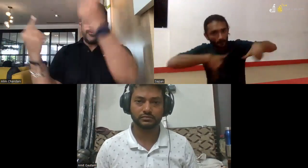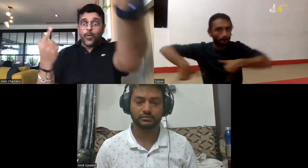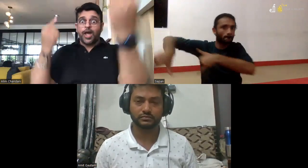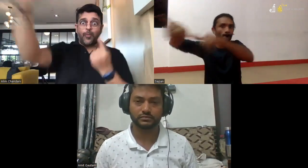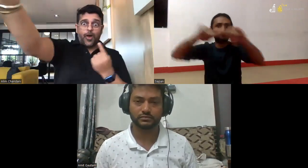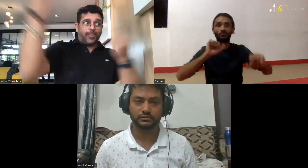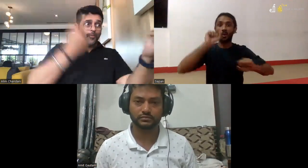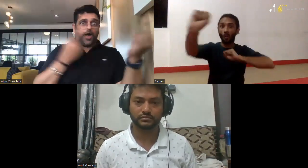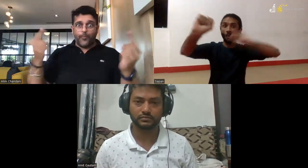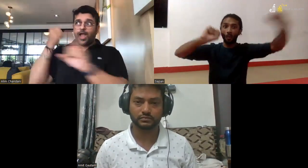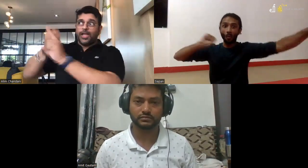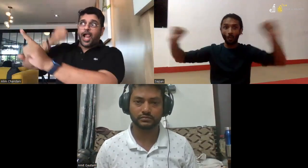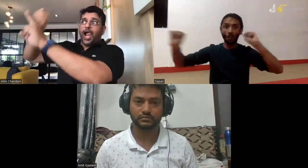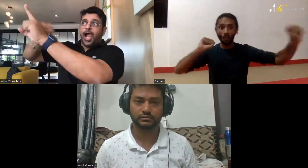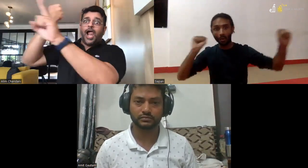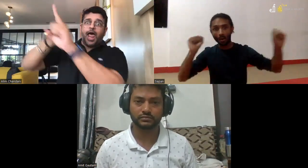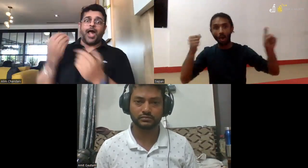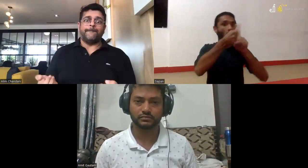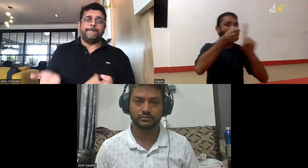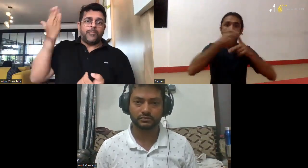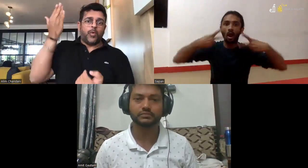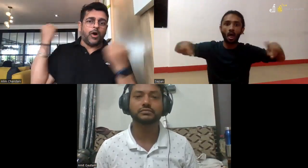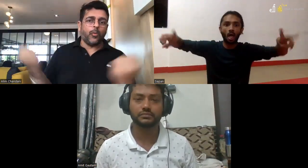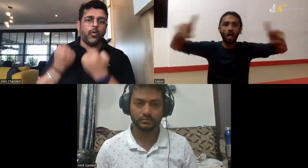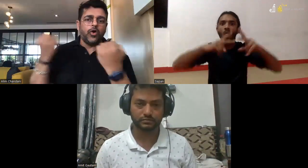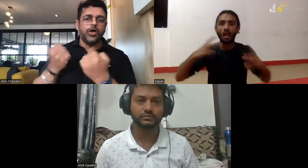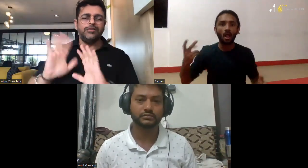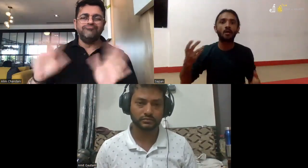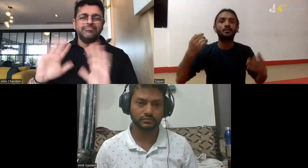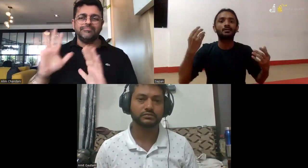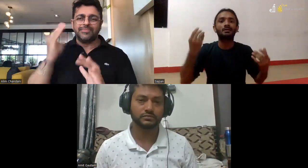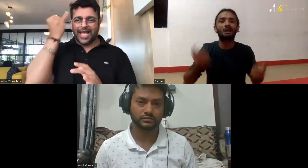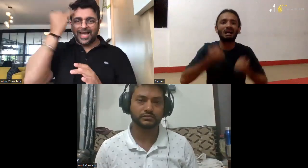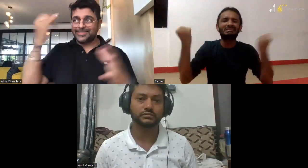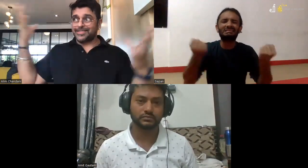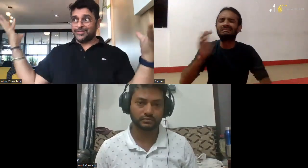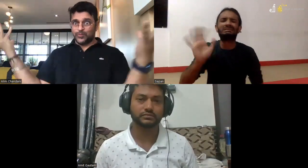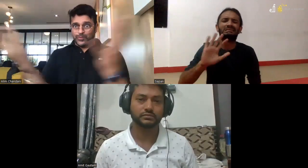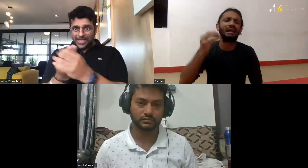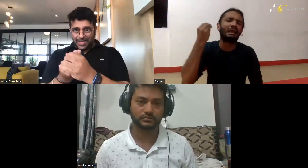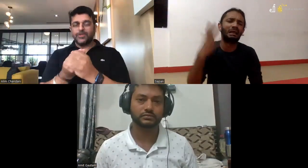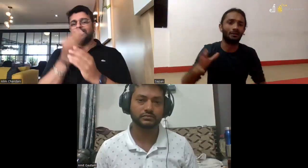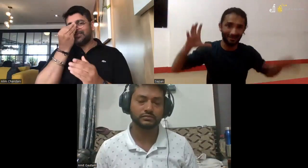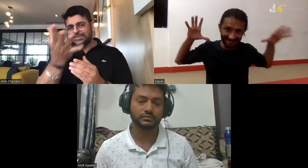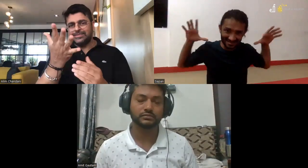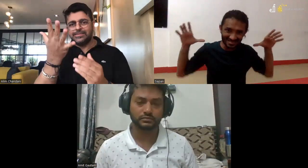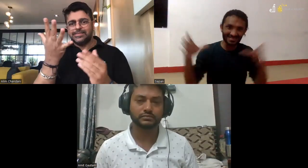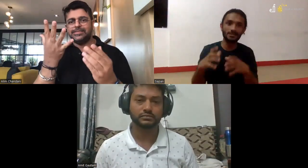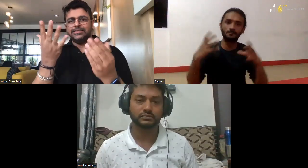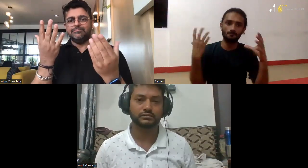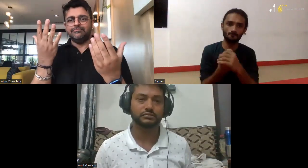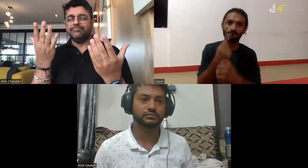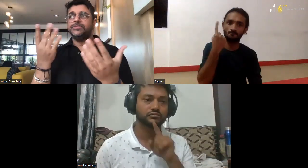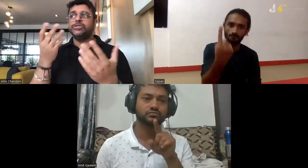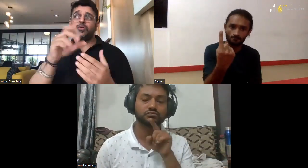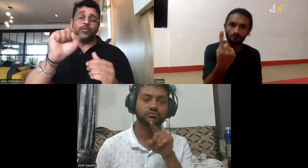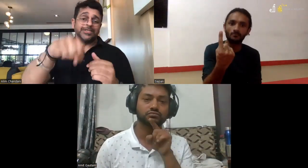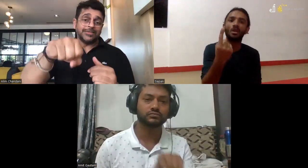the teachers to sign, but how you will go ahead with it? You need to have a steps. They don't know.